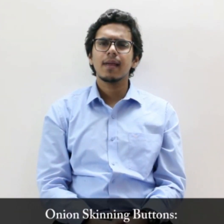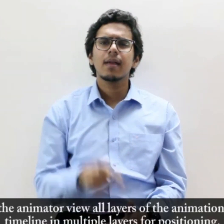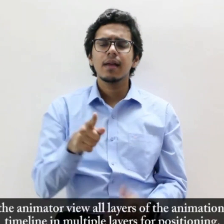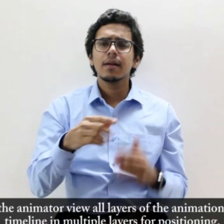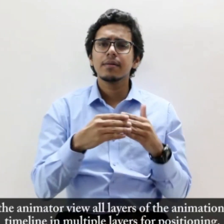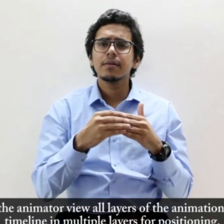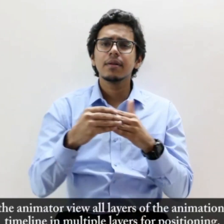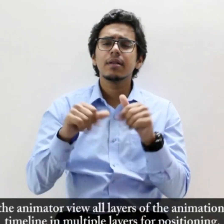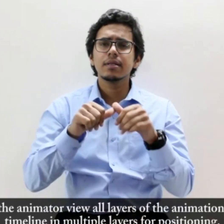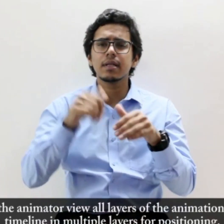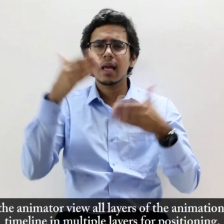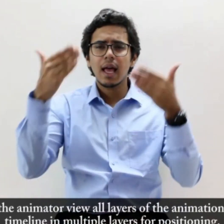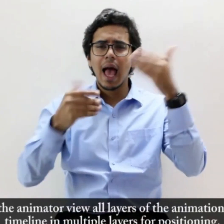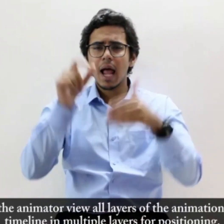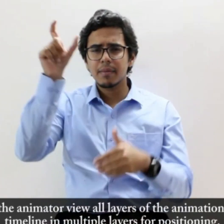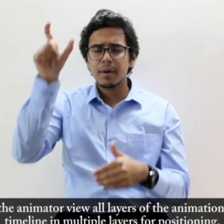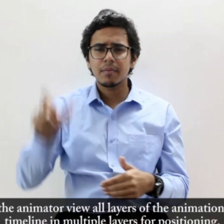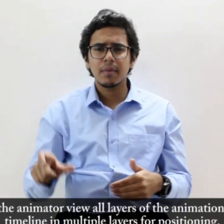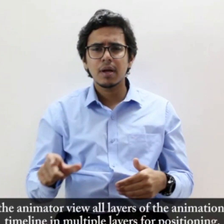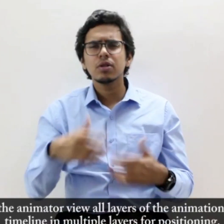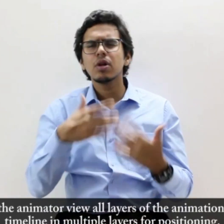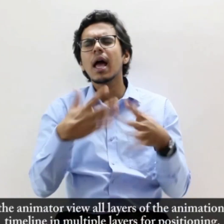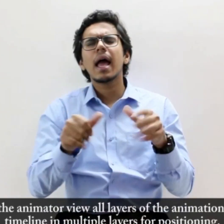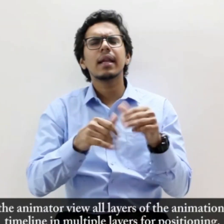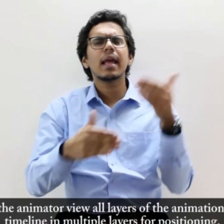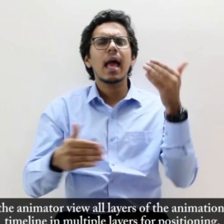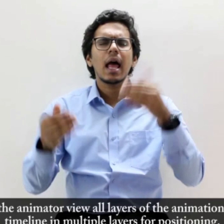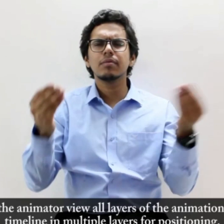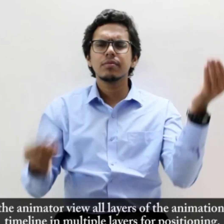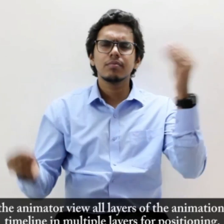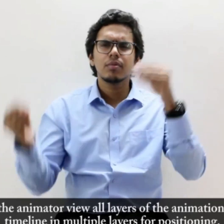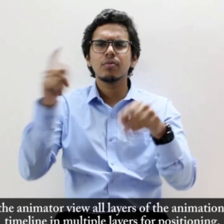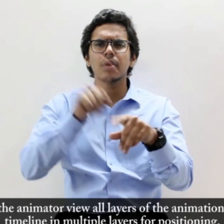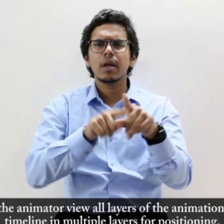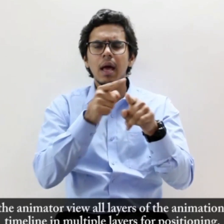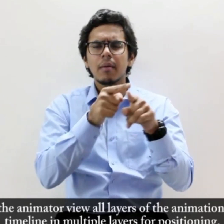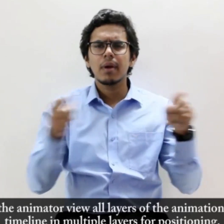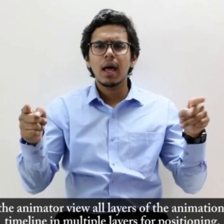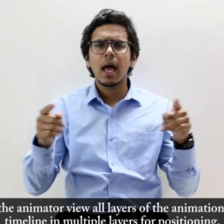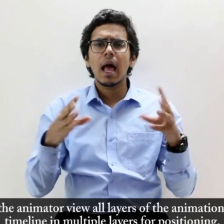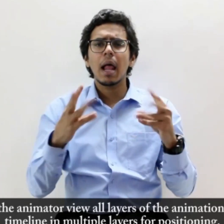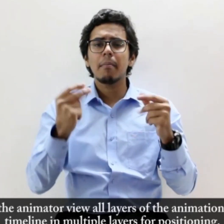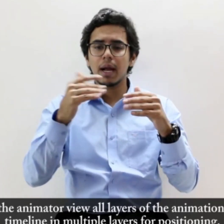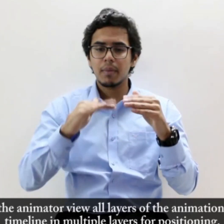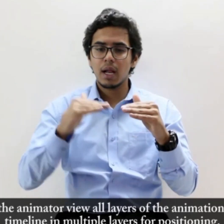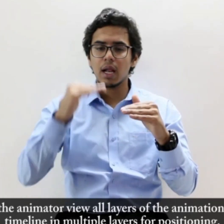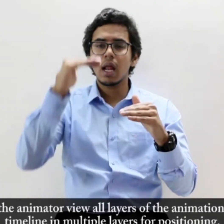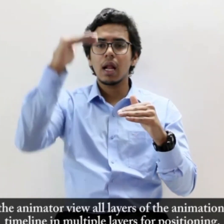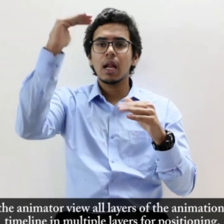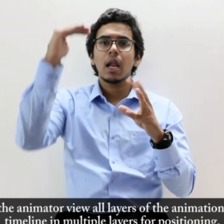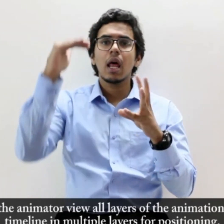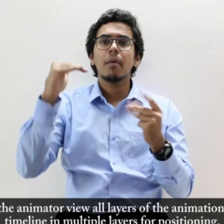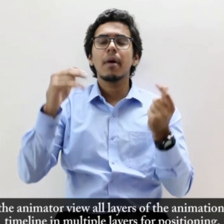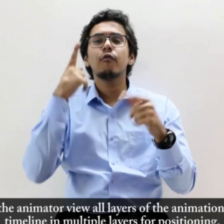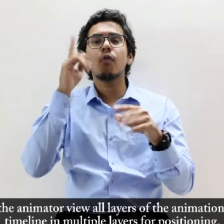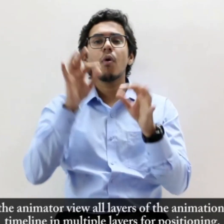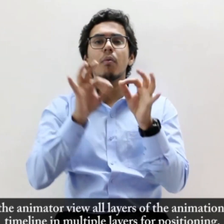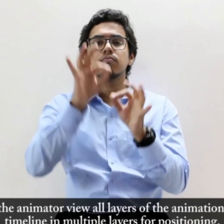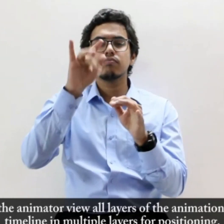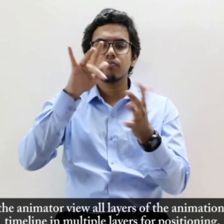It lets the animator view all layers of the animation in the timeline in multiple layers